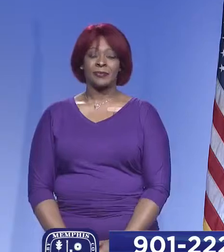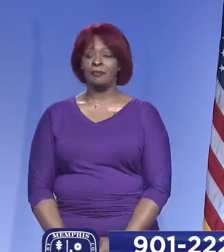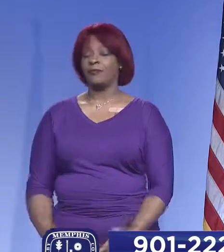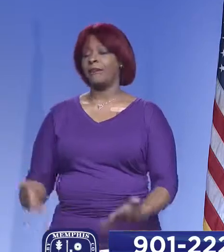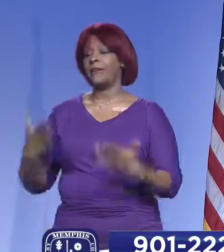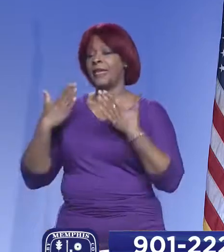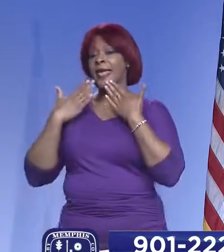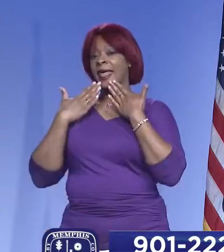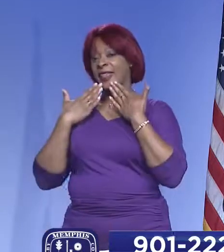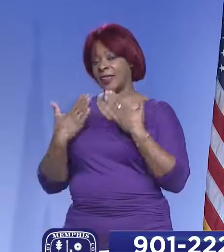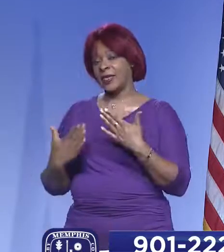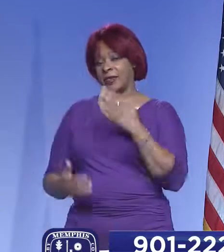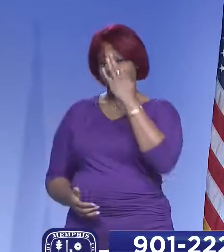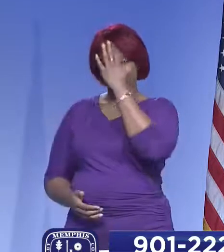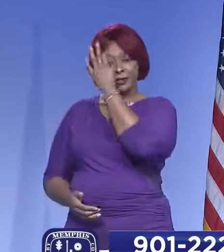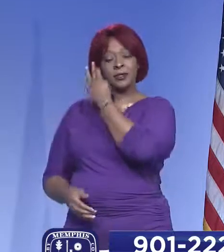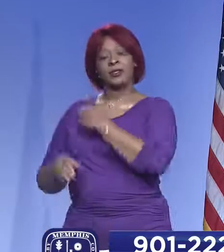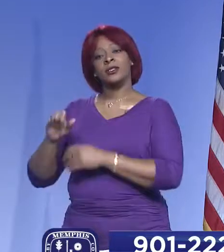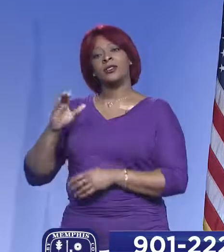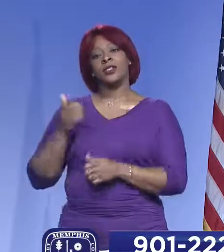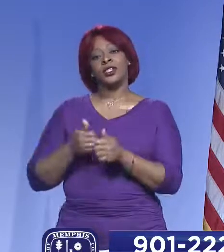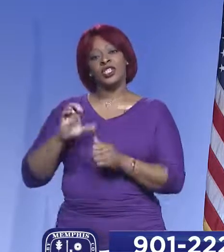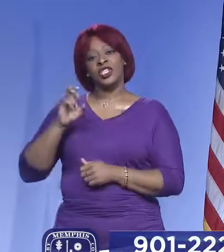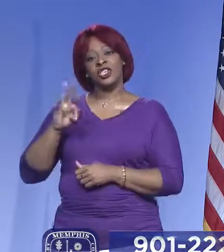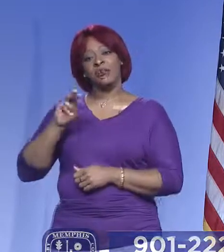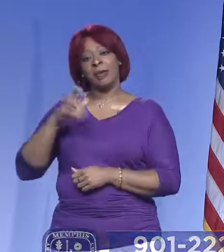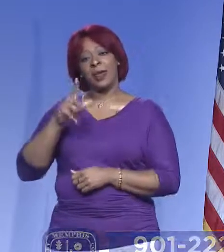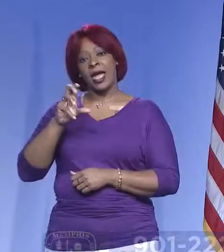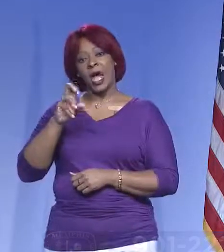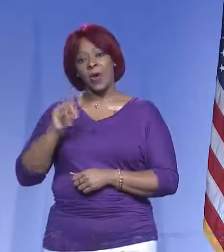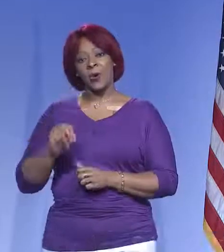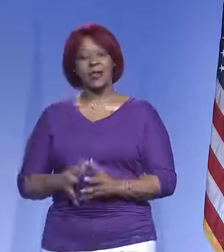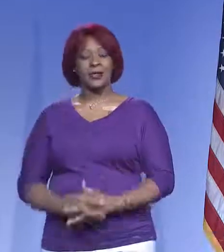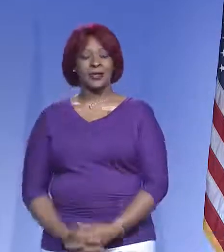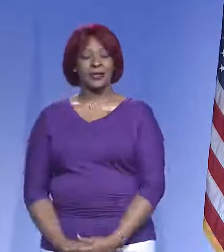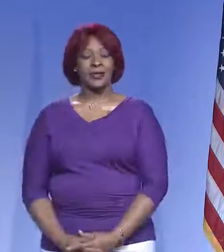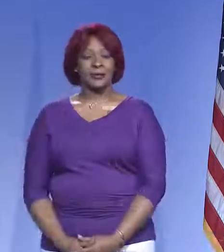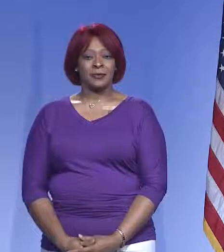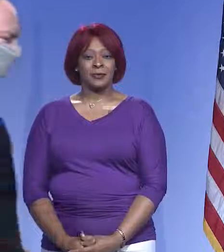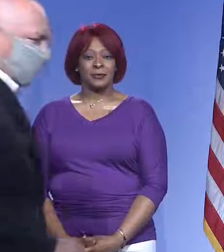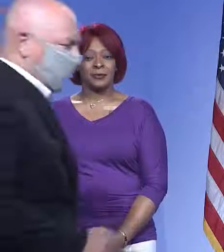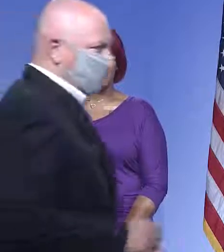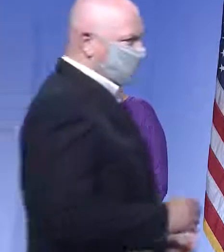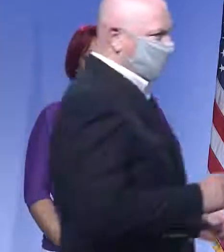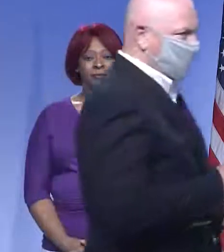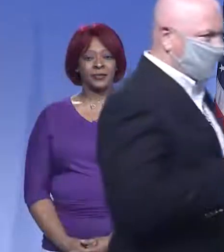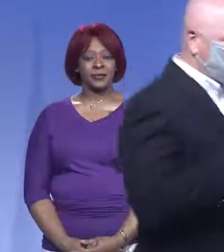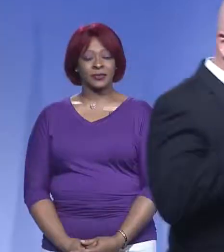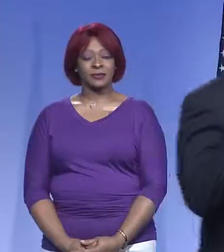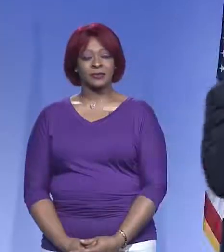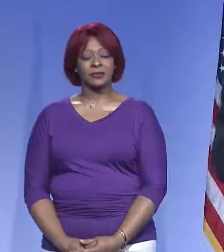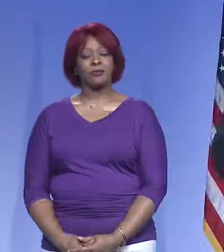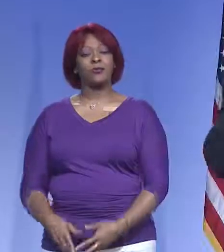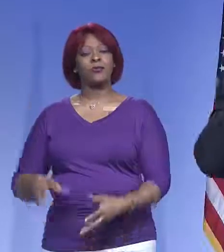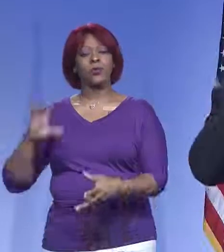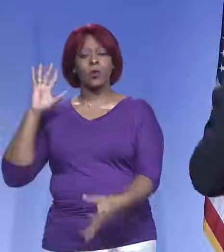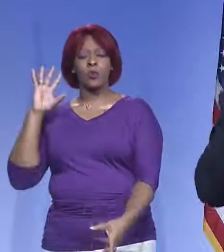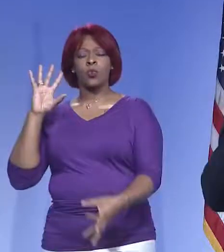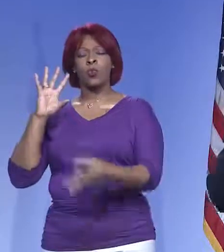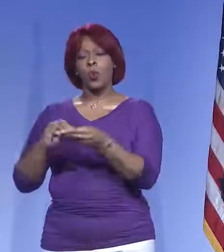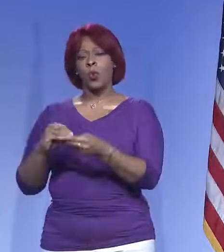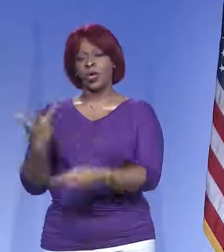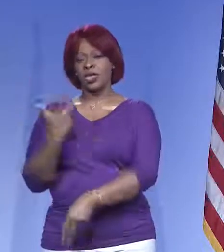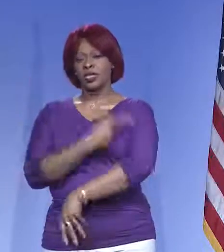Thank you. And Chief McGowen, just a housekeeping question. Do you have the total shots